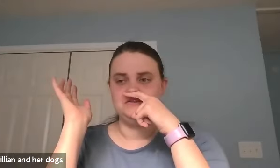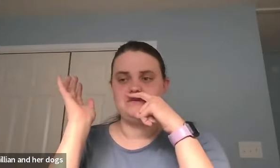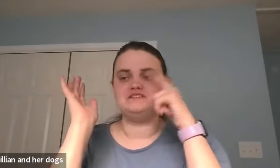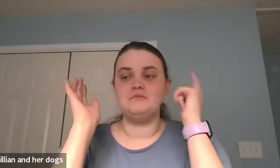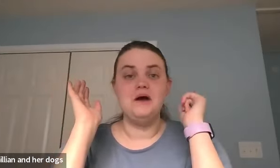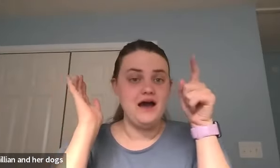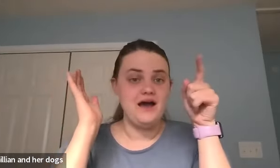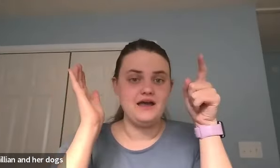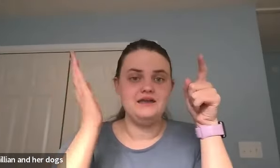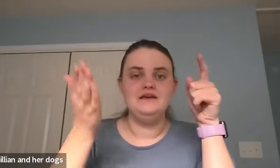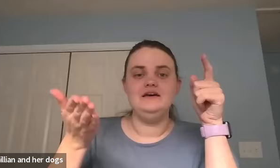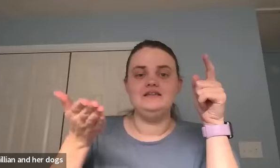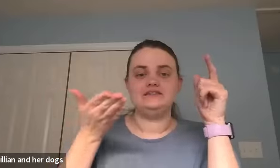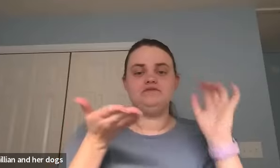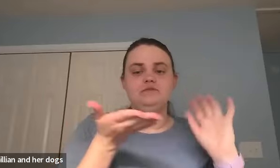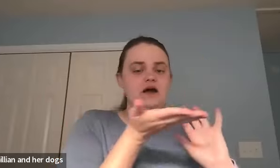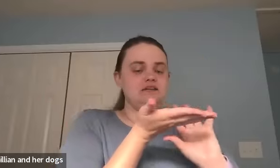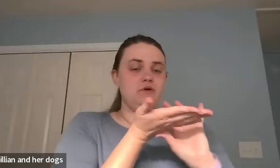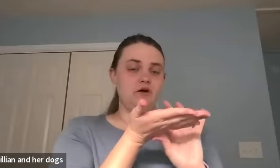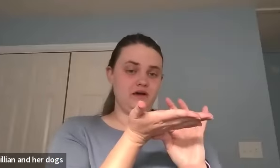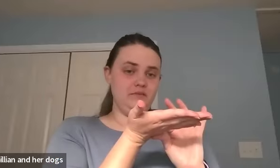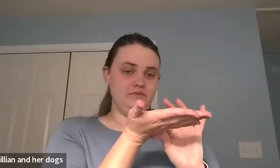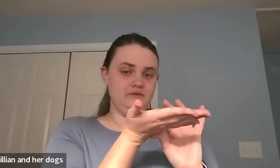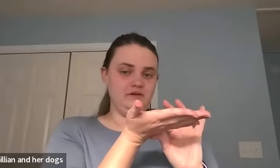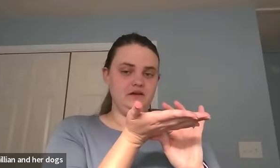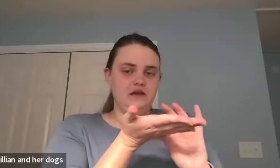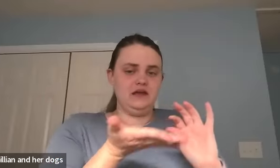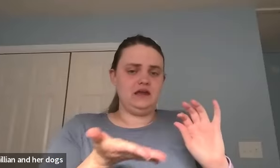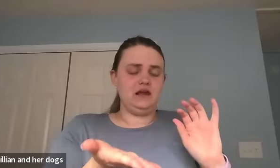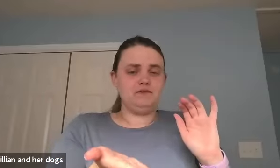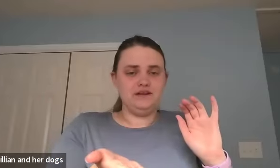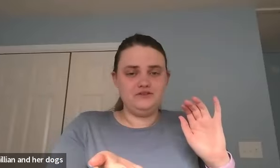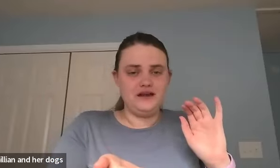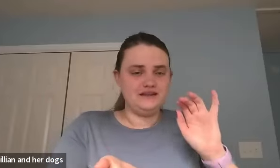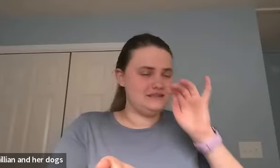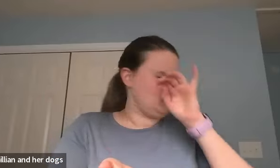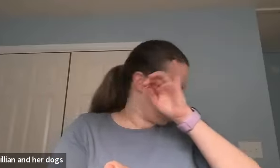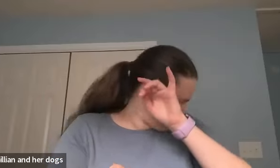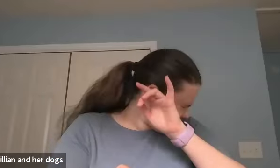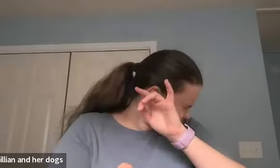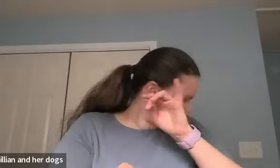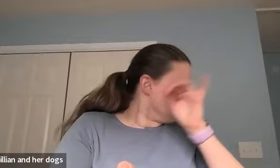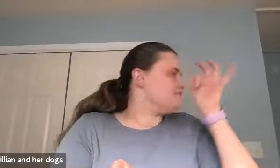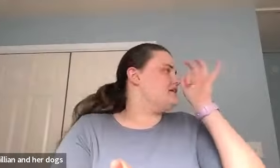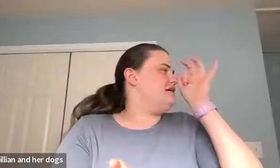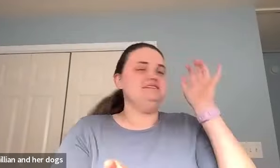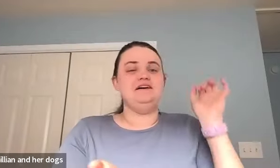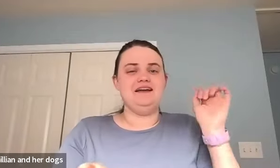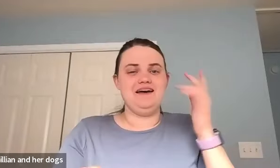one. So pie. The sign for pie is palm up. And I'm going to give you guys Oh, sorry. I felt